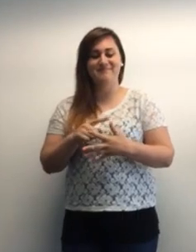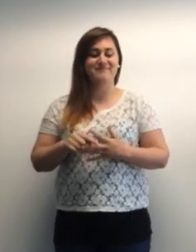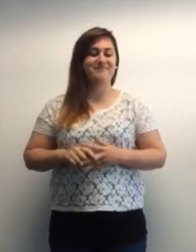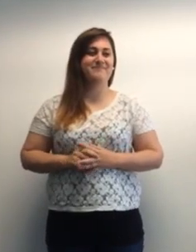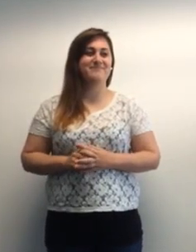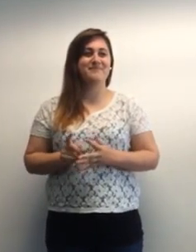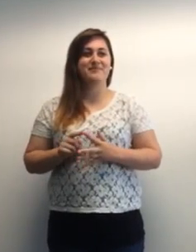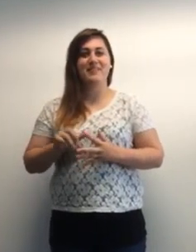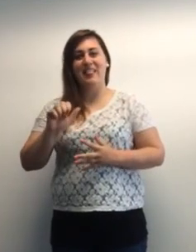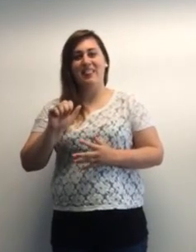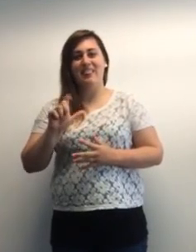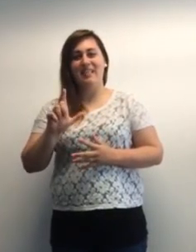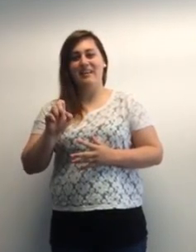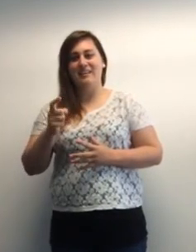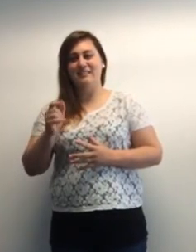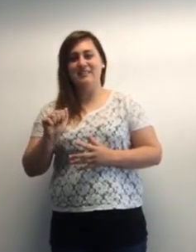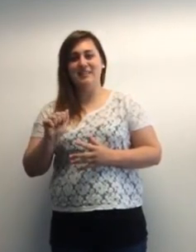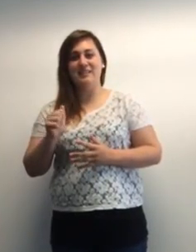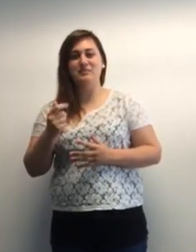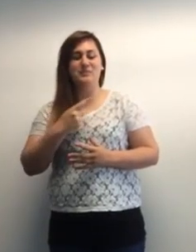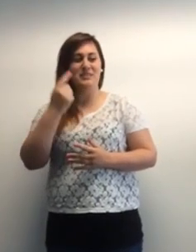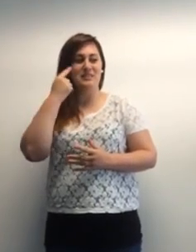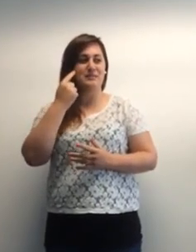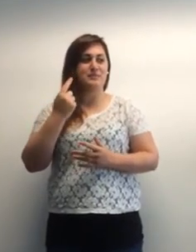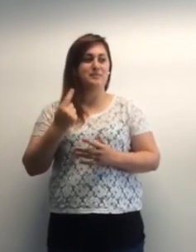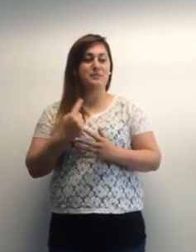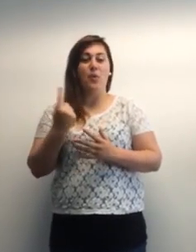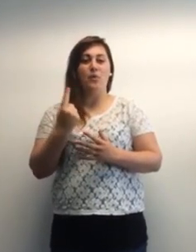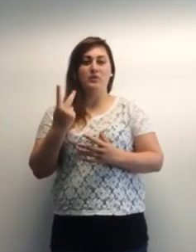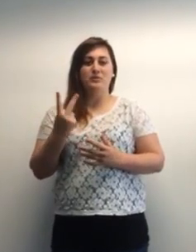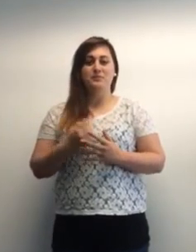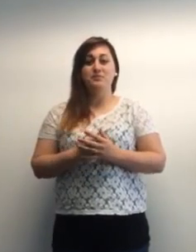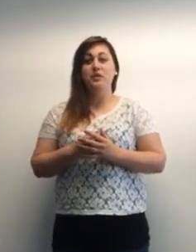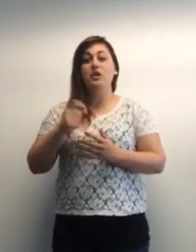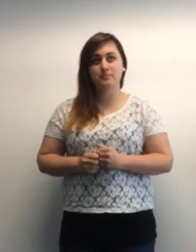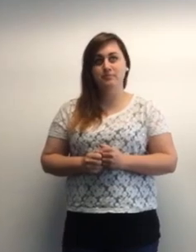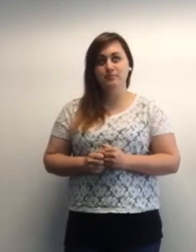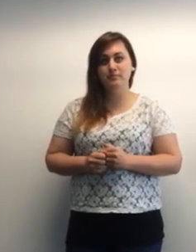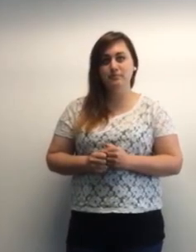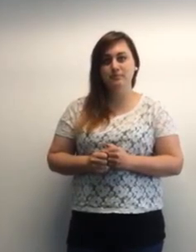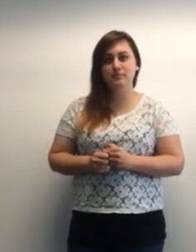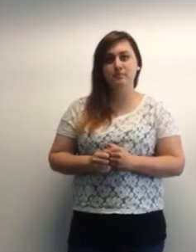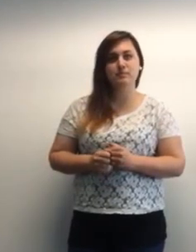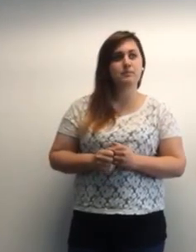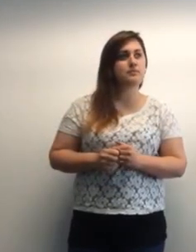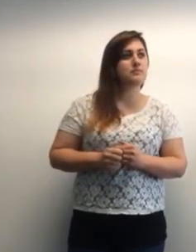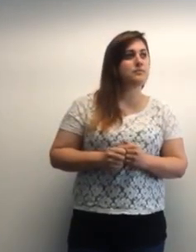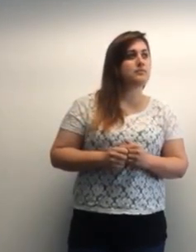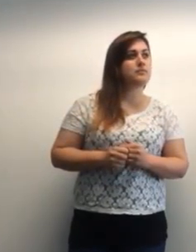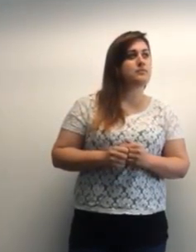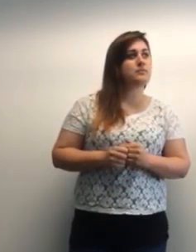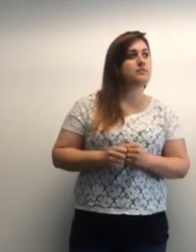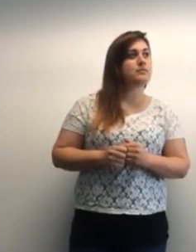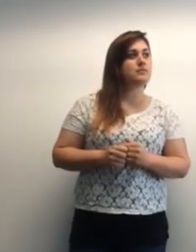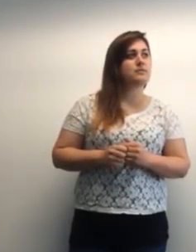that you've seen working, what they do, what you've learned in intro, what you've learned in techniques, and tell me